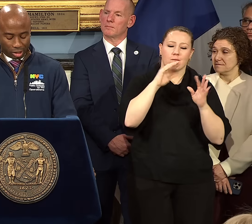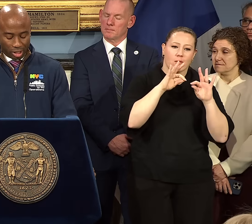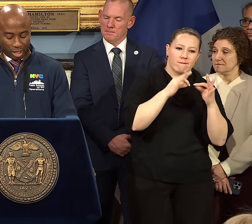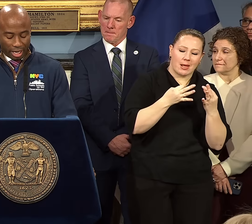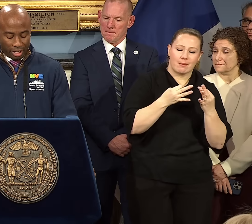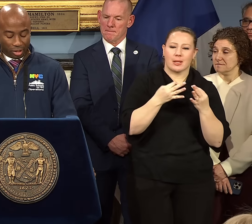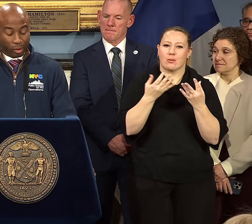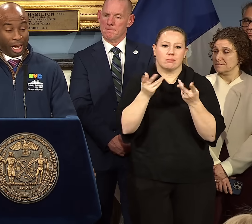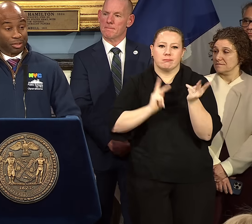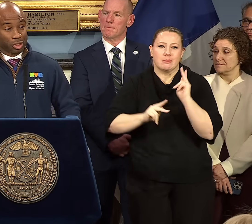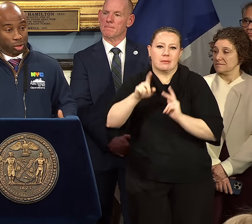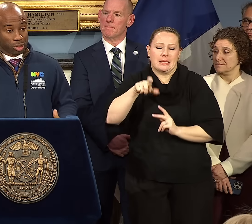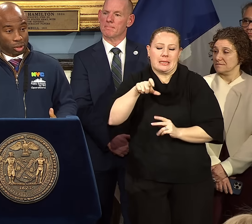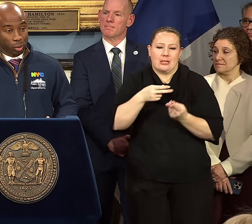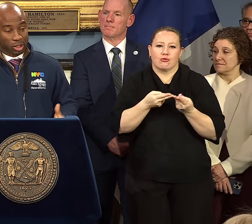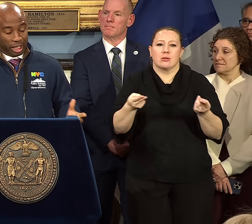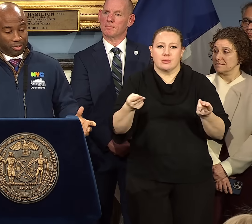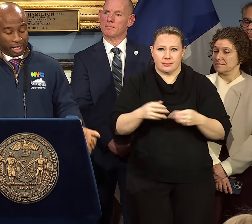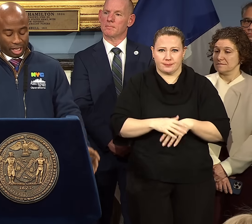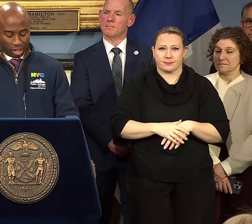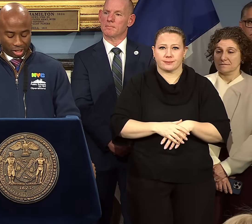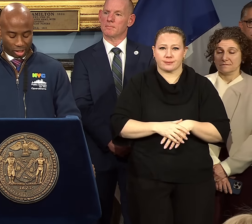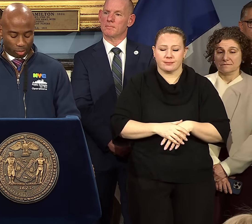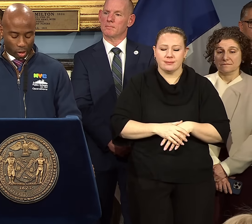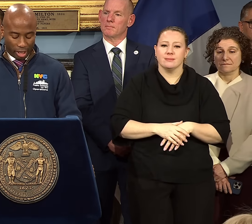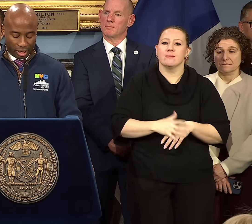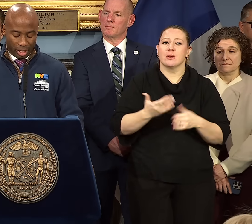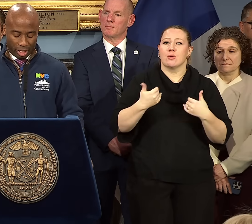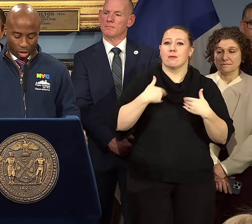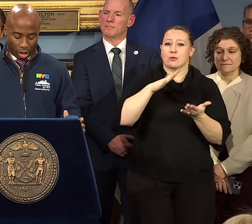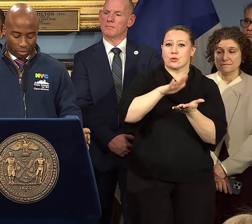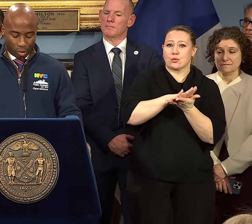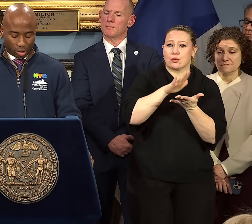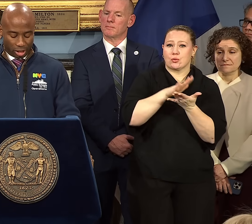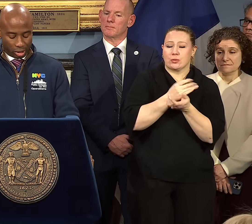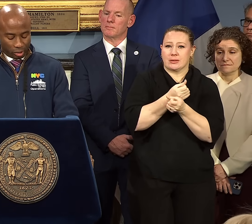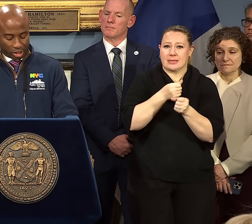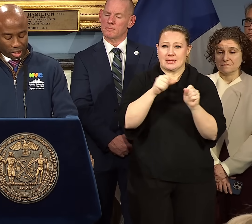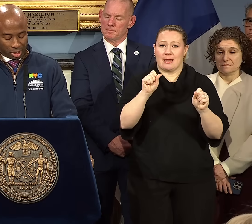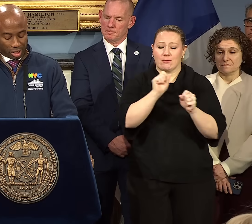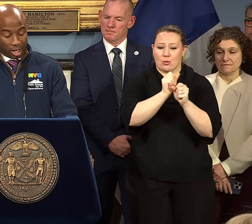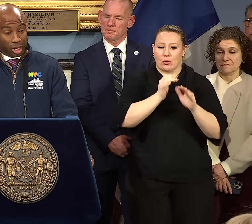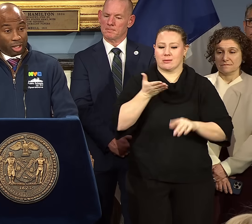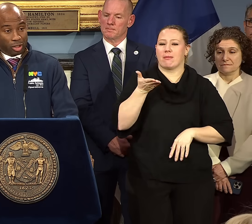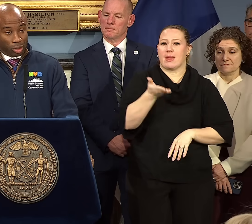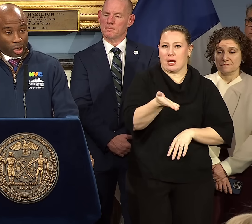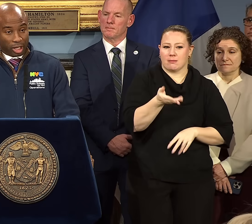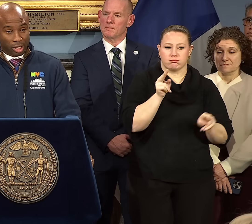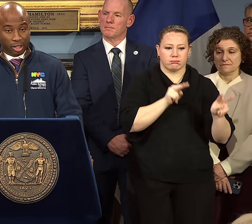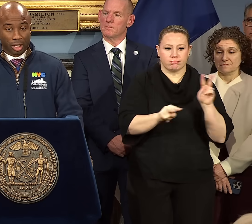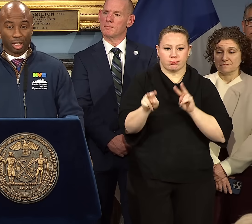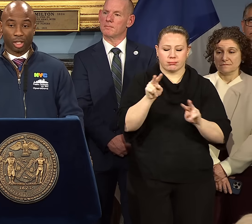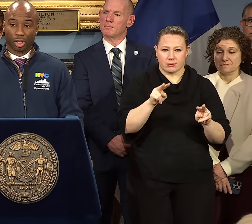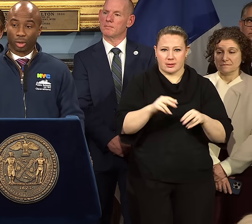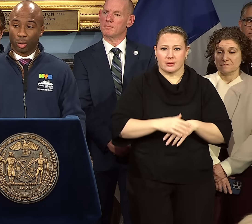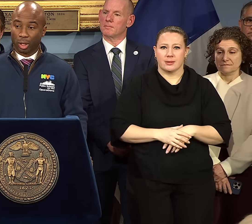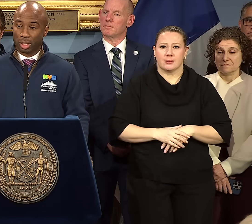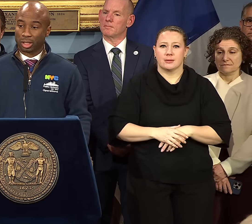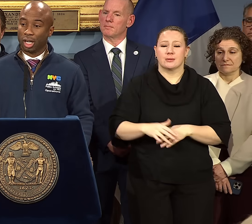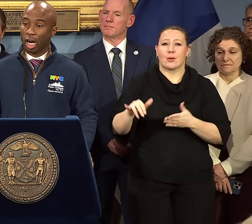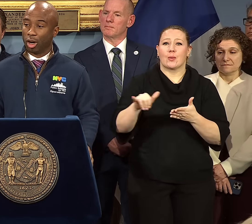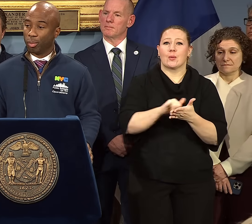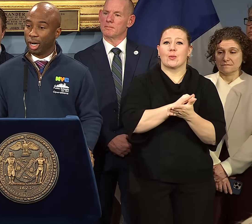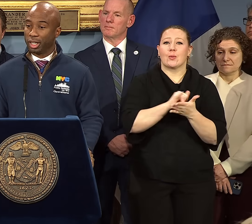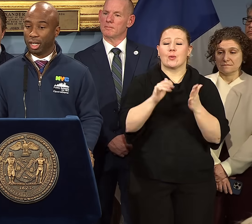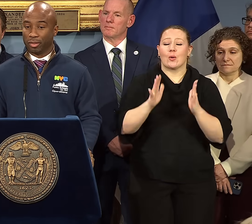for shelter. And we have school safety agents deployed in all of those situations. New Yorkers, your